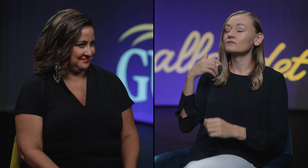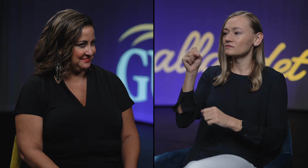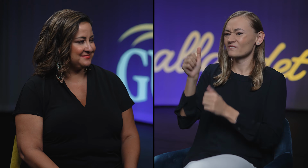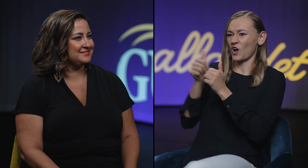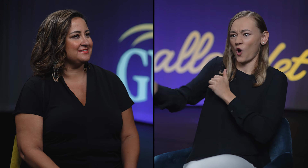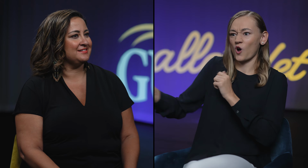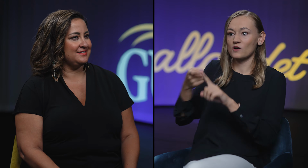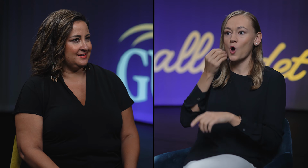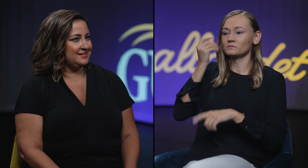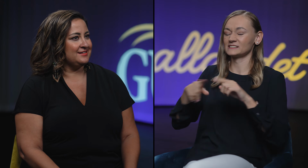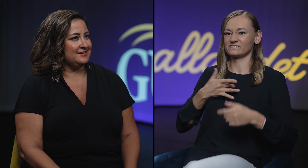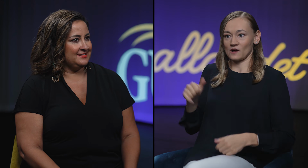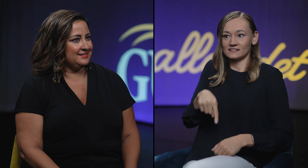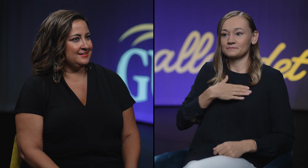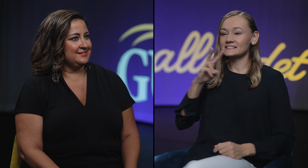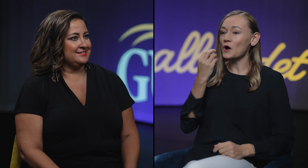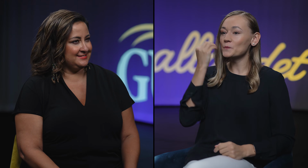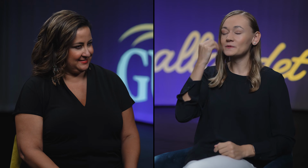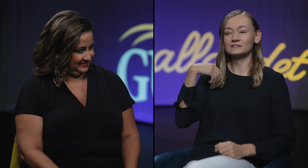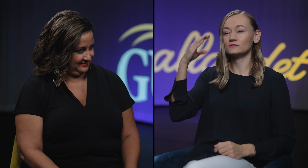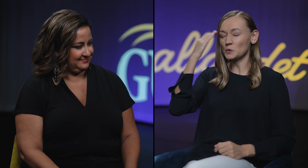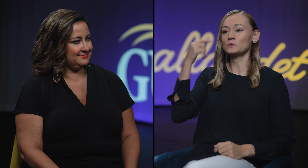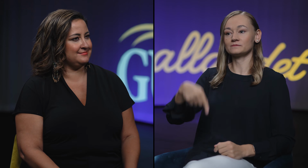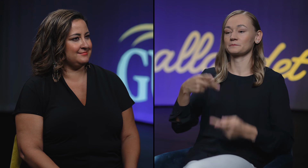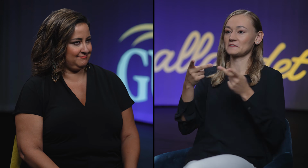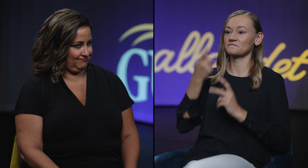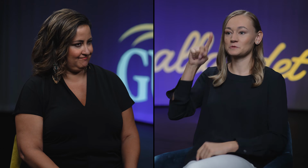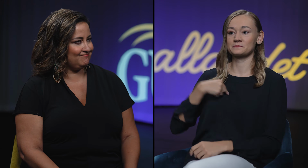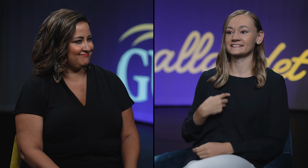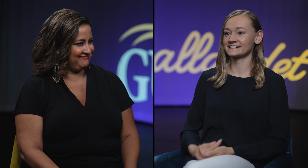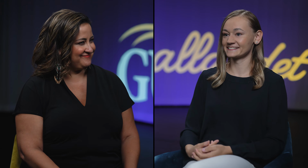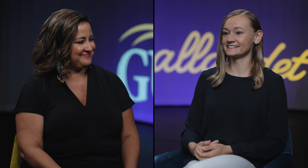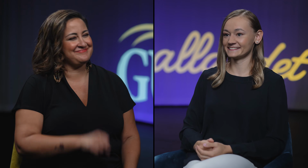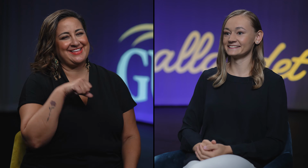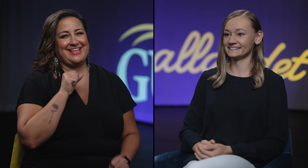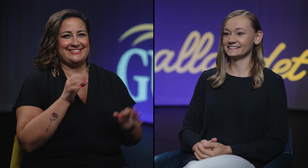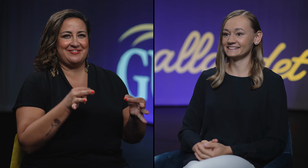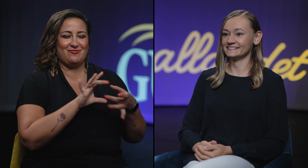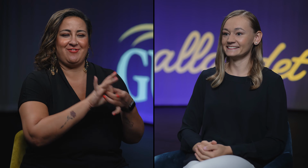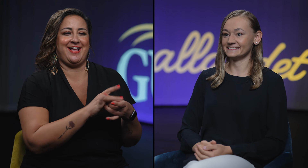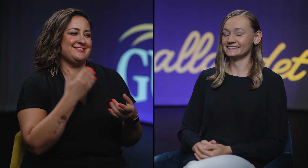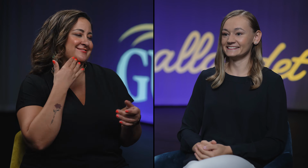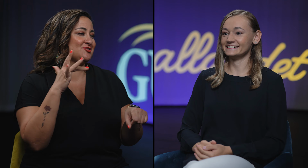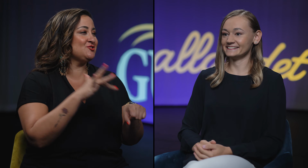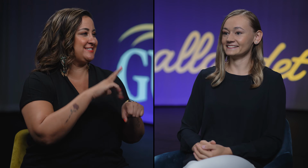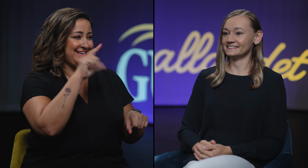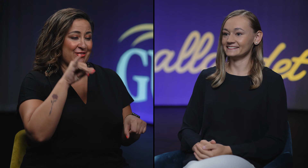home, even though I was far from my actual home. I knew that this place was for me and that it was my second home. I can definitely relate. There's just